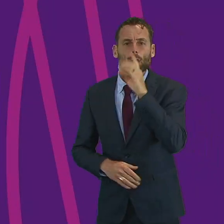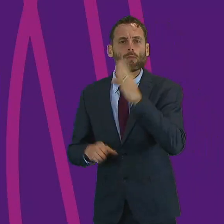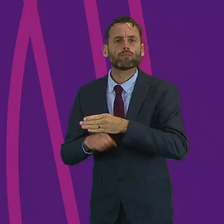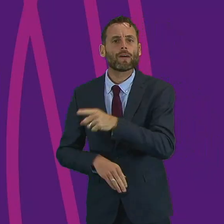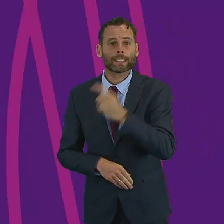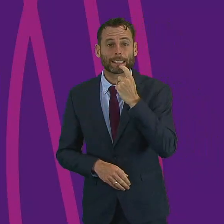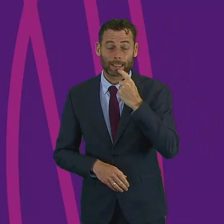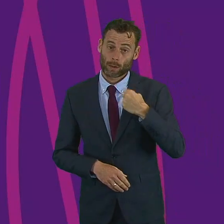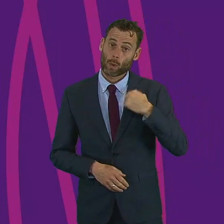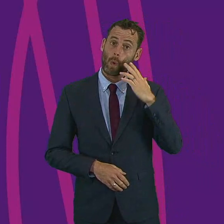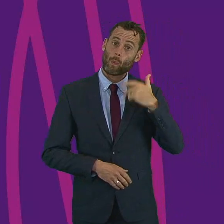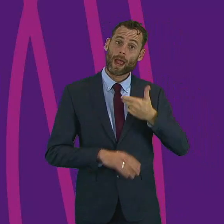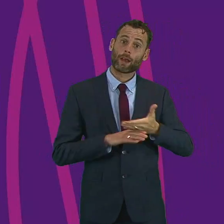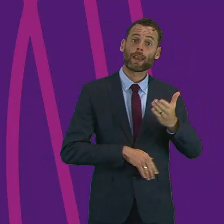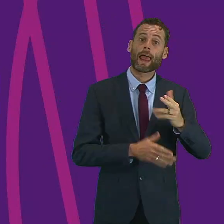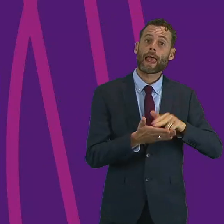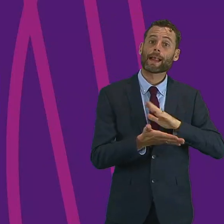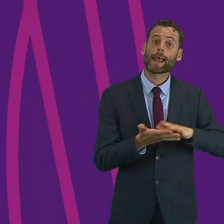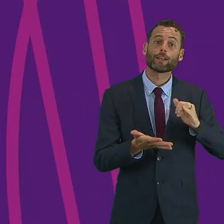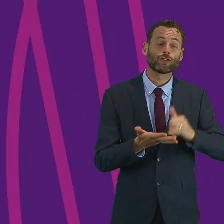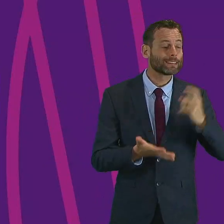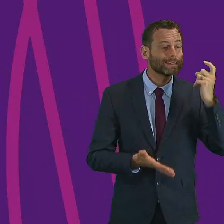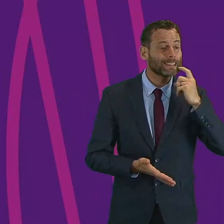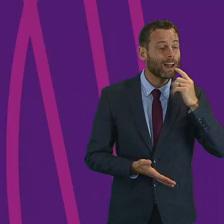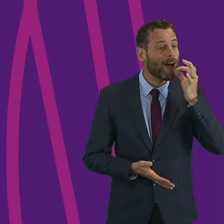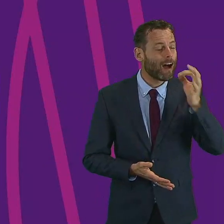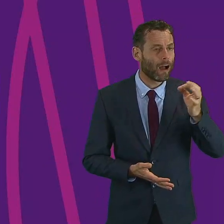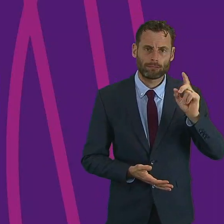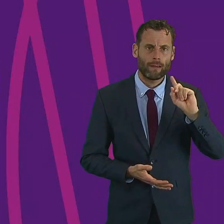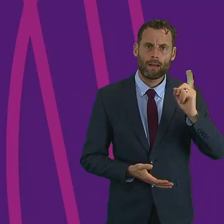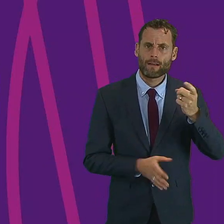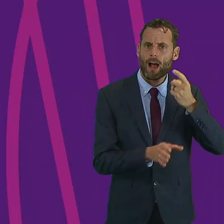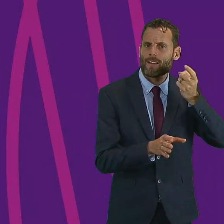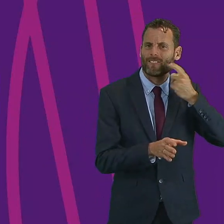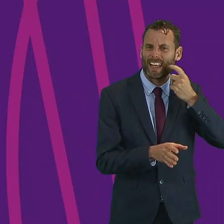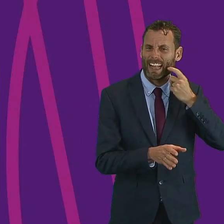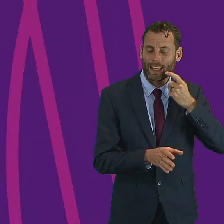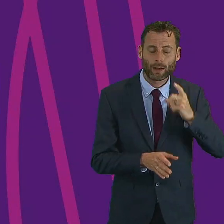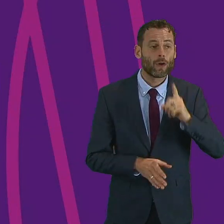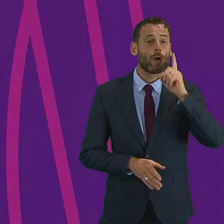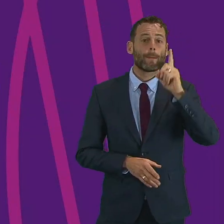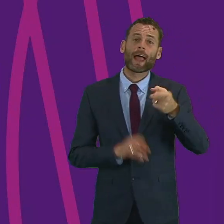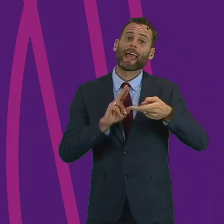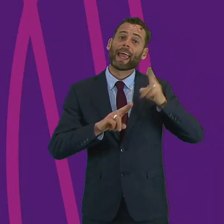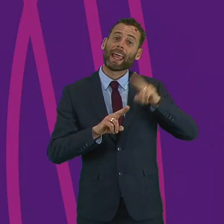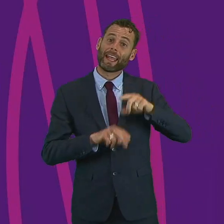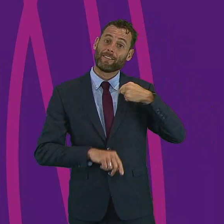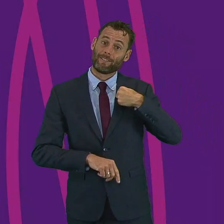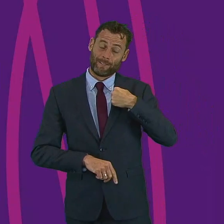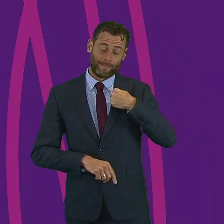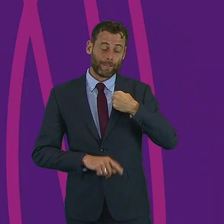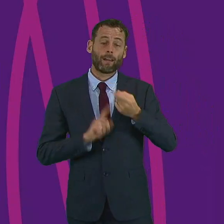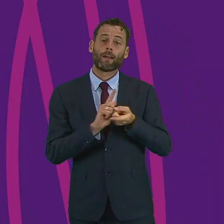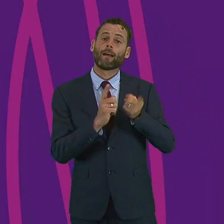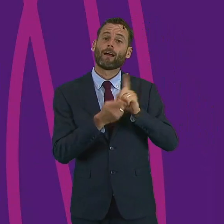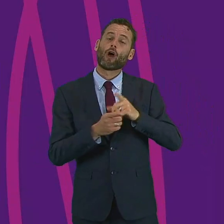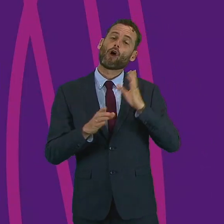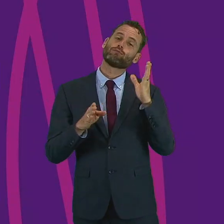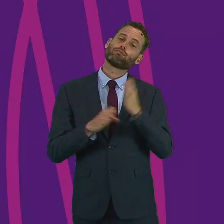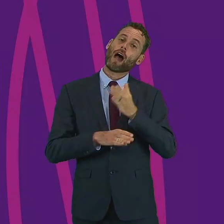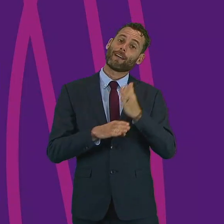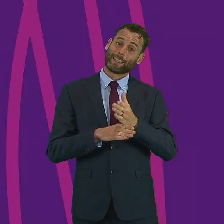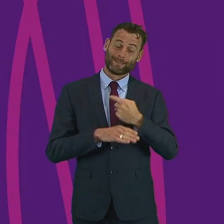victim of an attempted scam should of course contact the Police Scotland number 101, and if you need more advice about this,